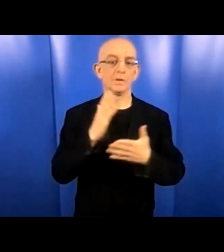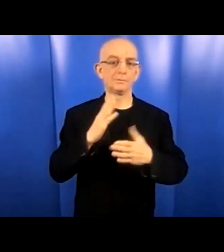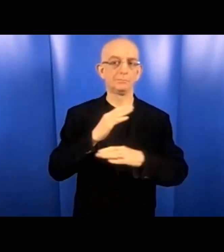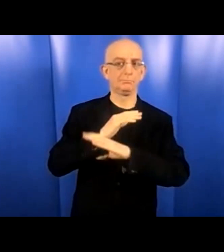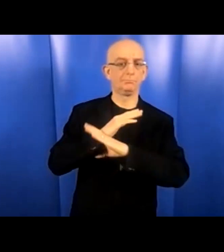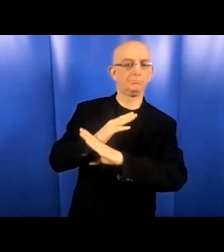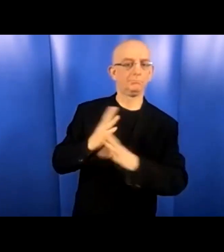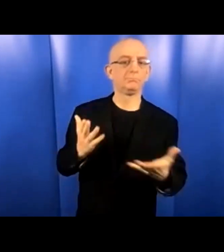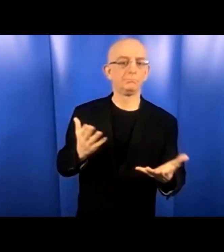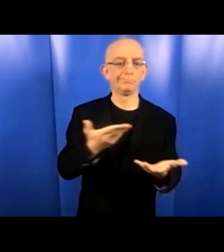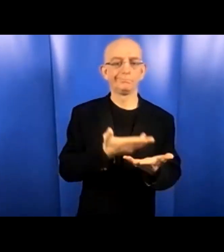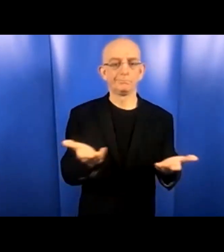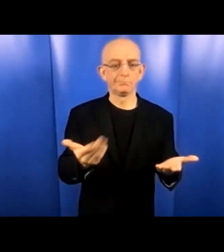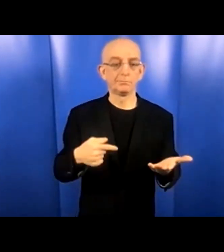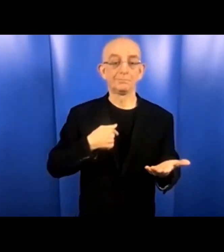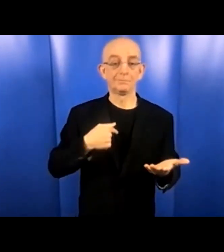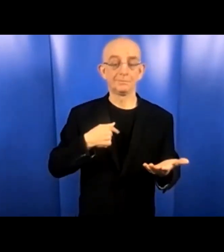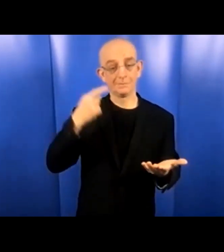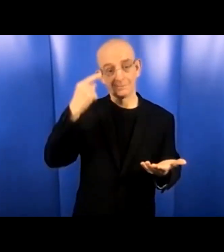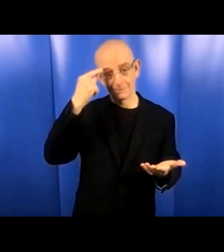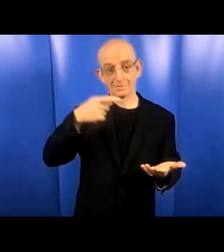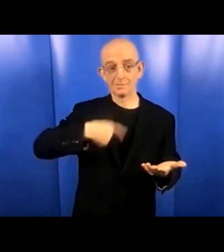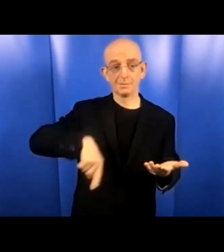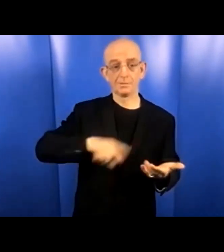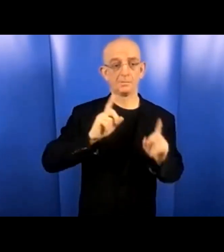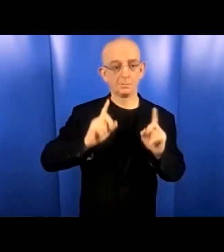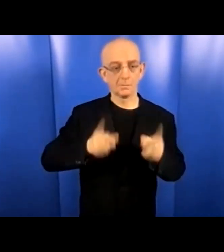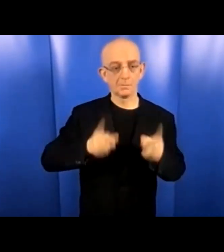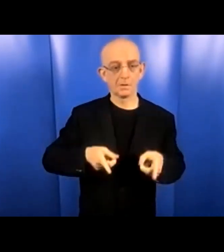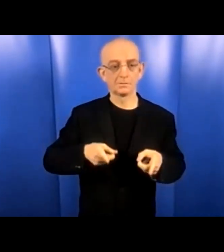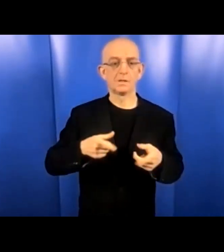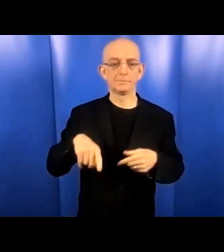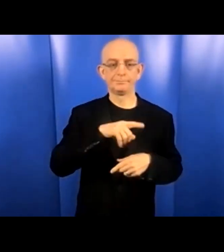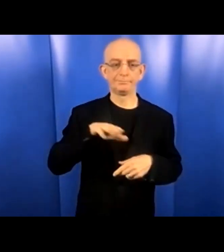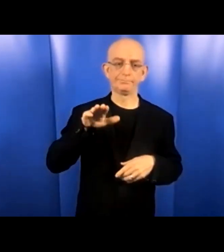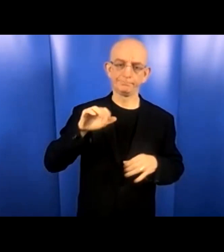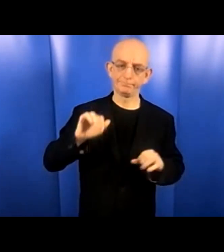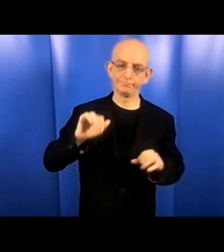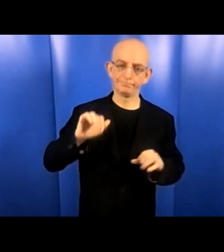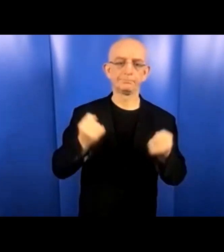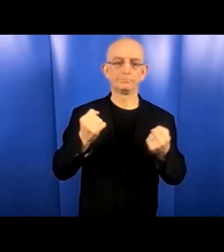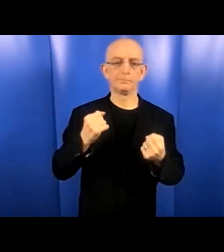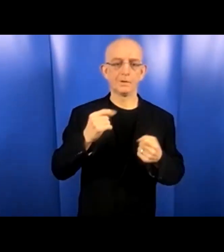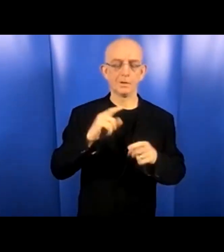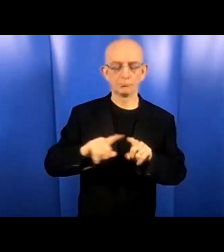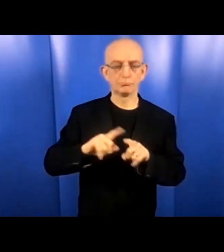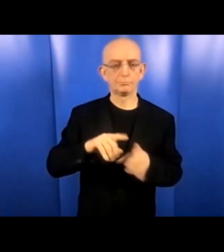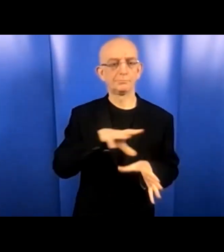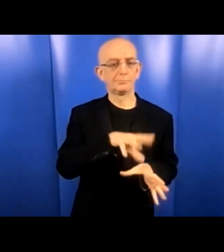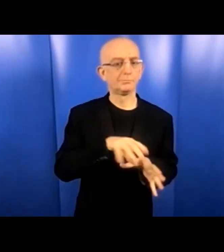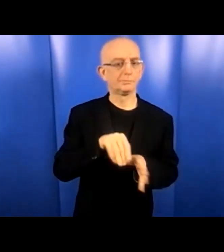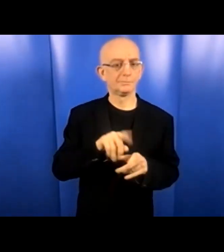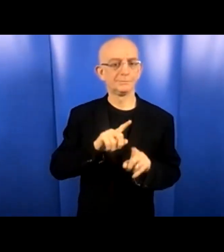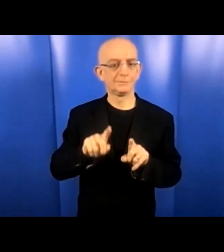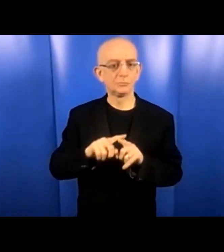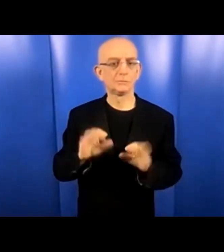our movements are inclusive, that they're producing accessible materials, for instance, on people's rights, so that people are able to learn about their